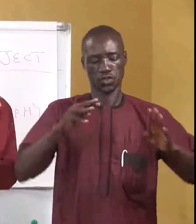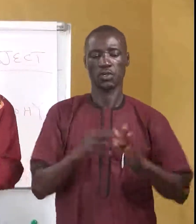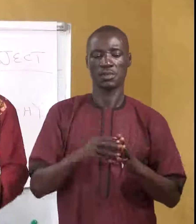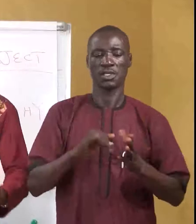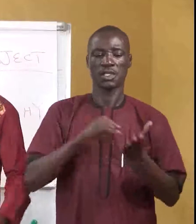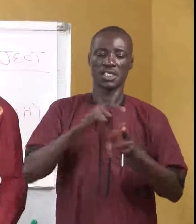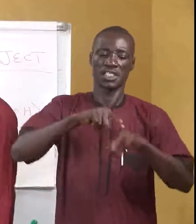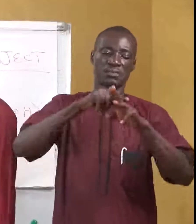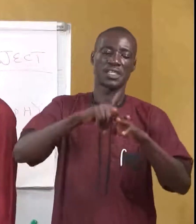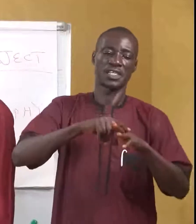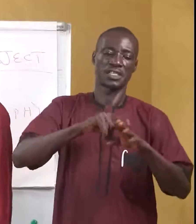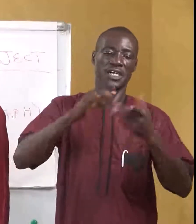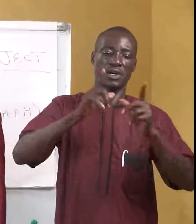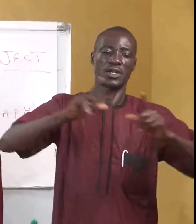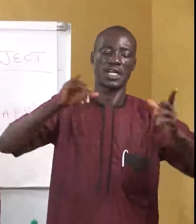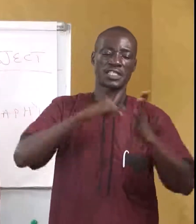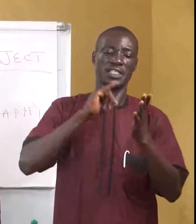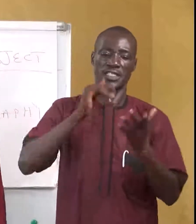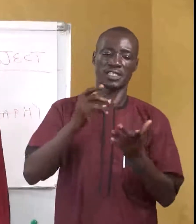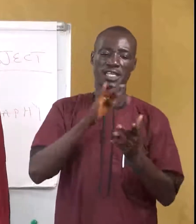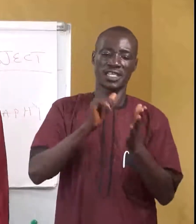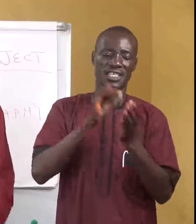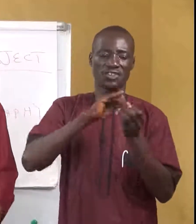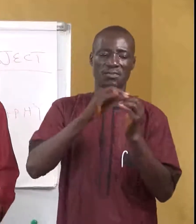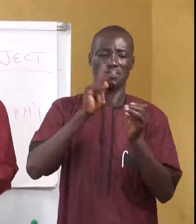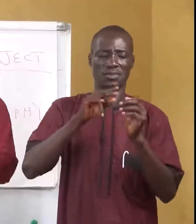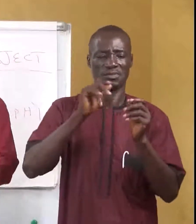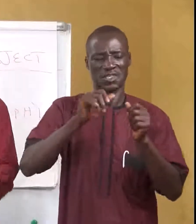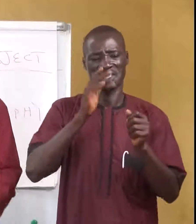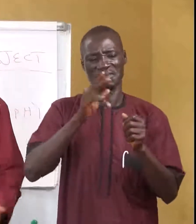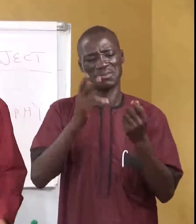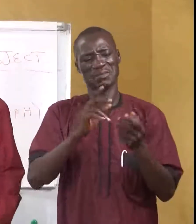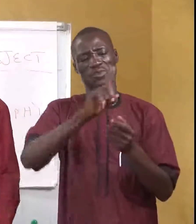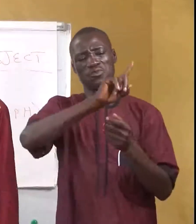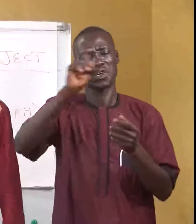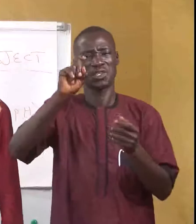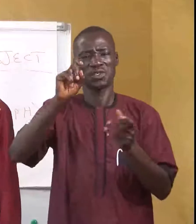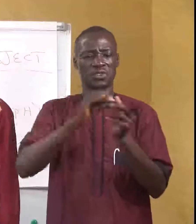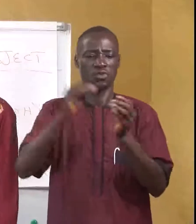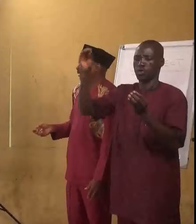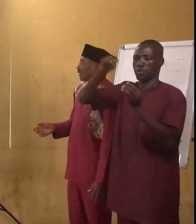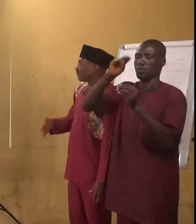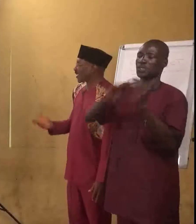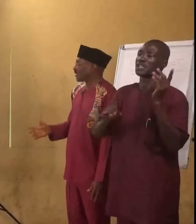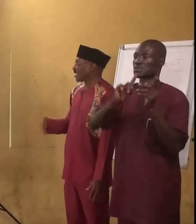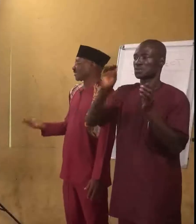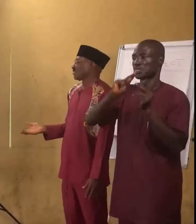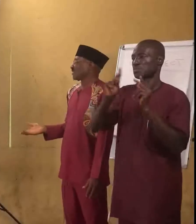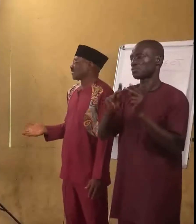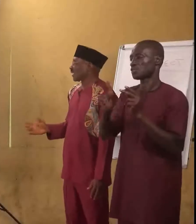the hamlet is. The population could be up to about 100 people or more than.